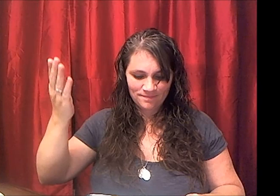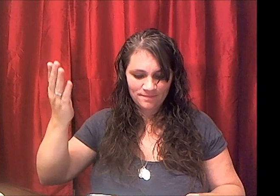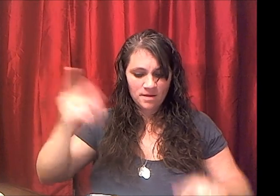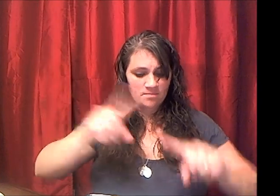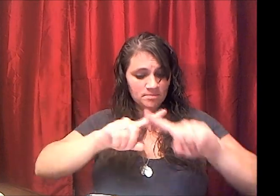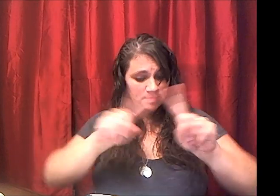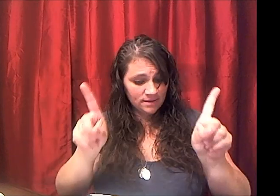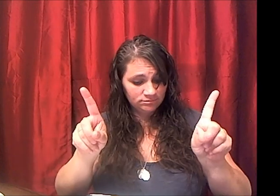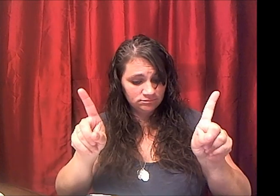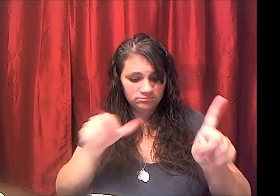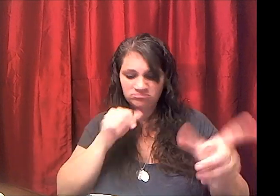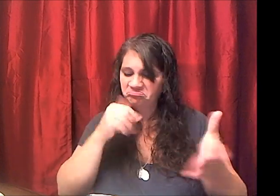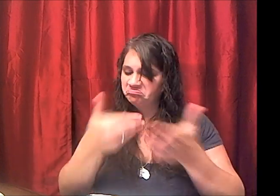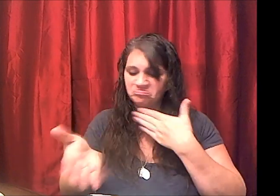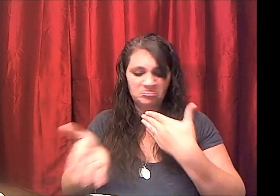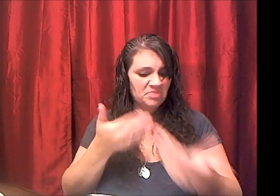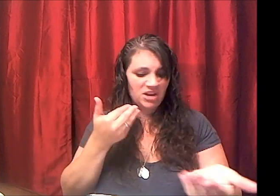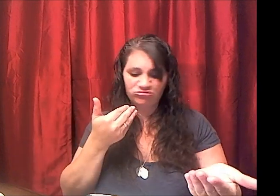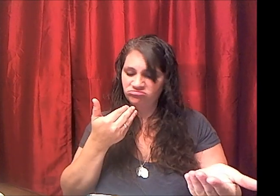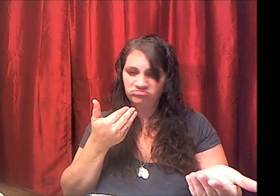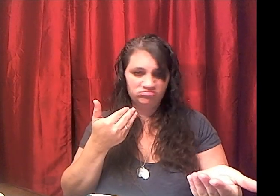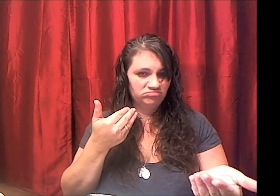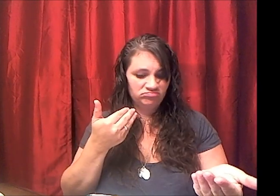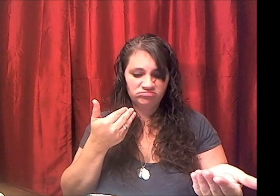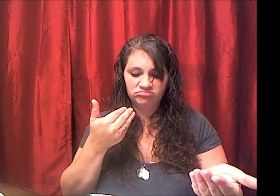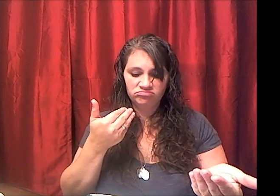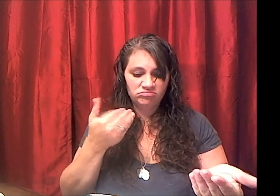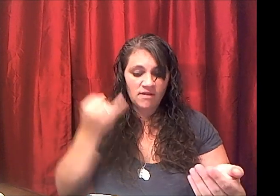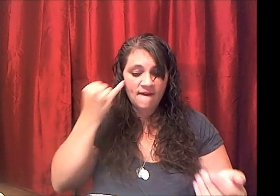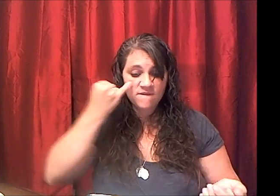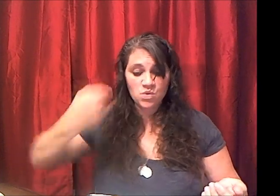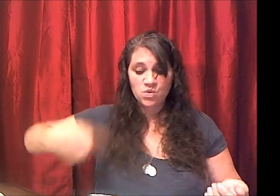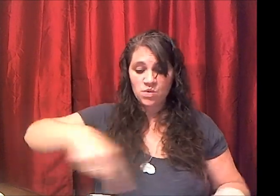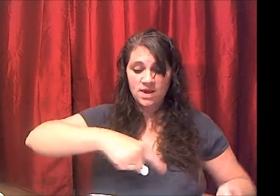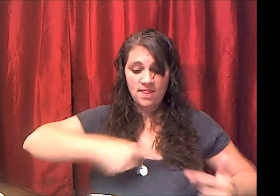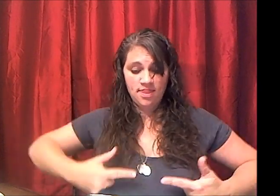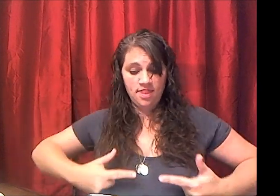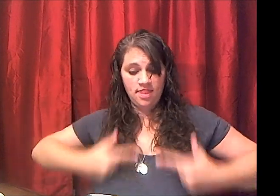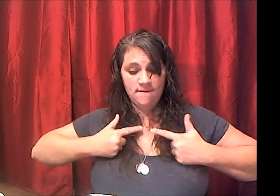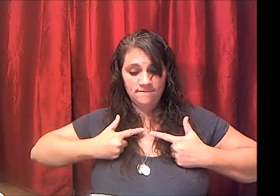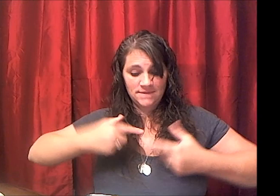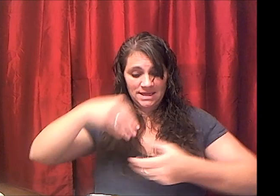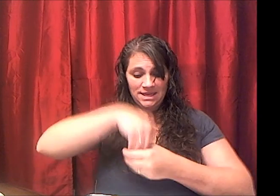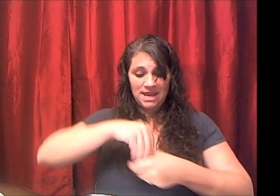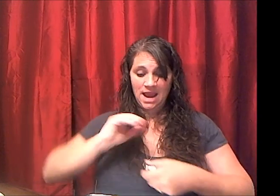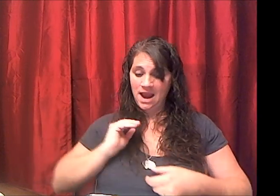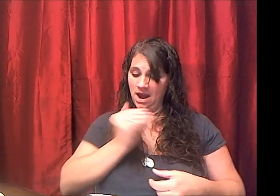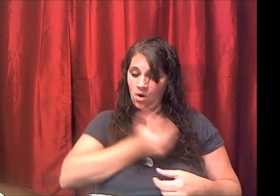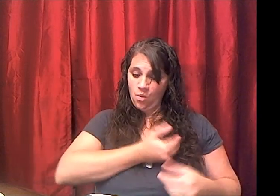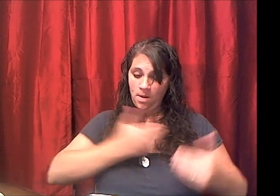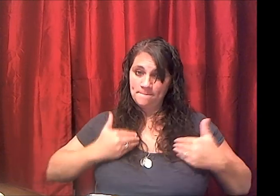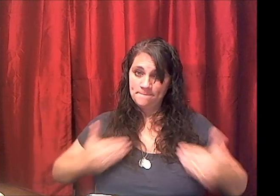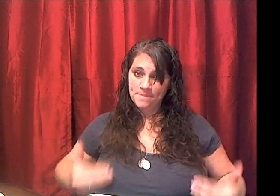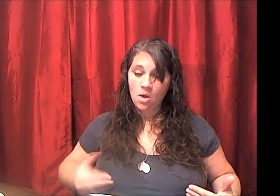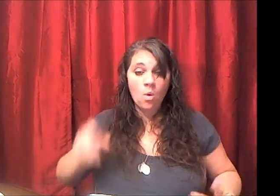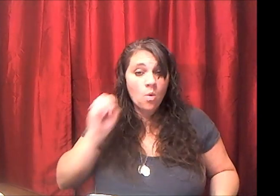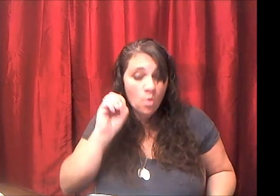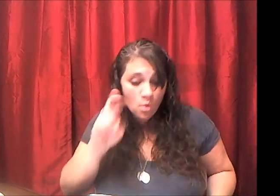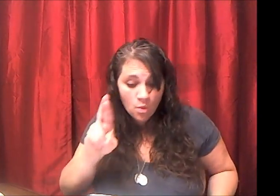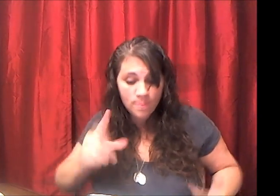Outside of perfect tangible play, I do not want to fight. You heard him. Now back